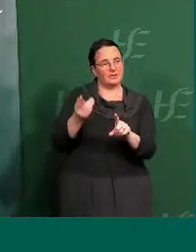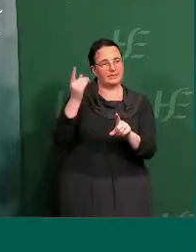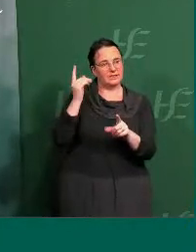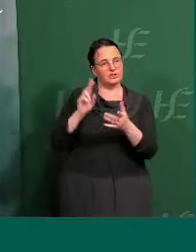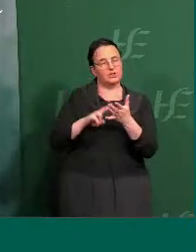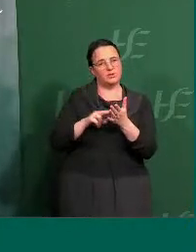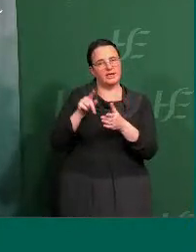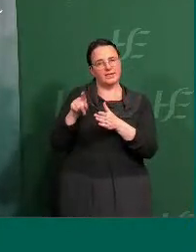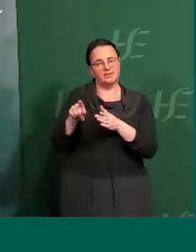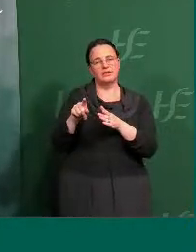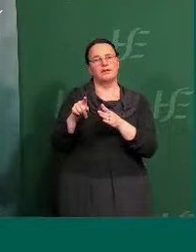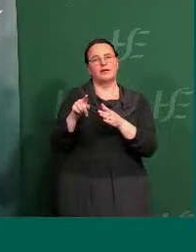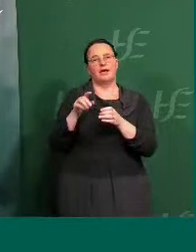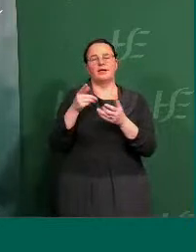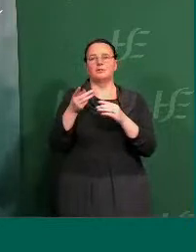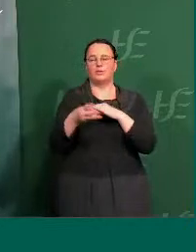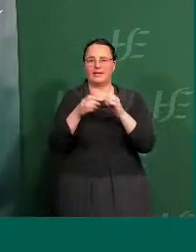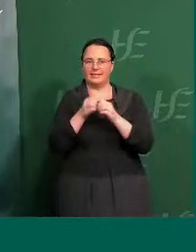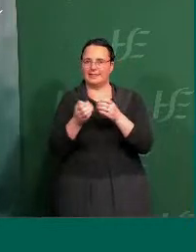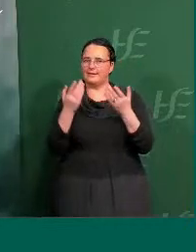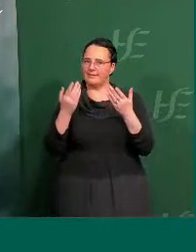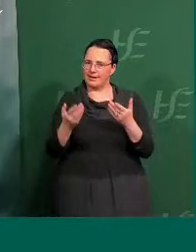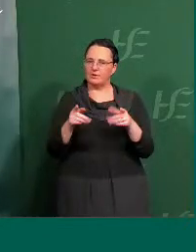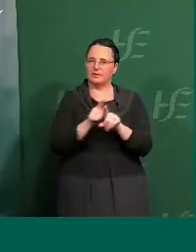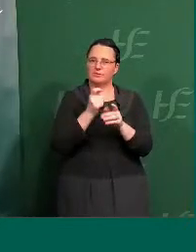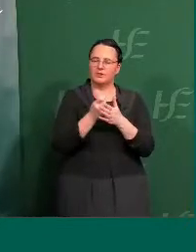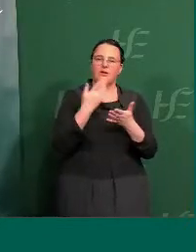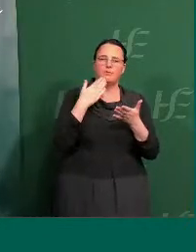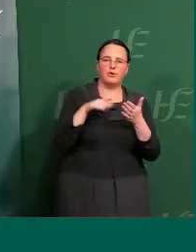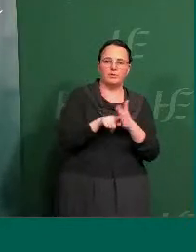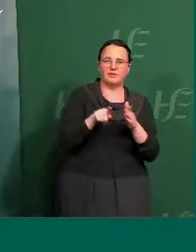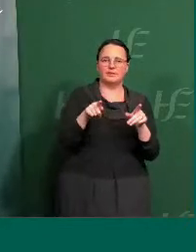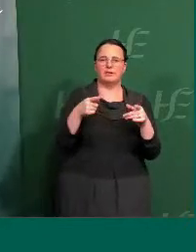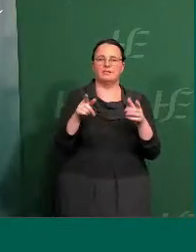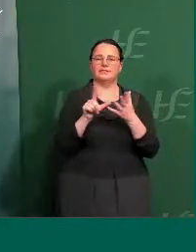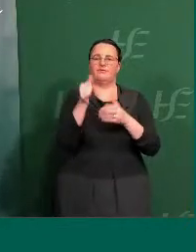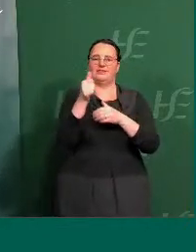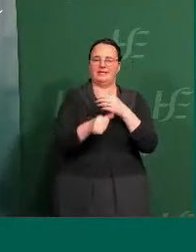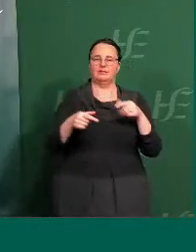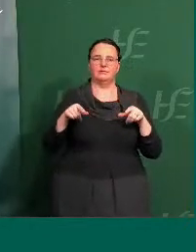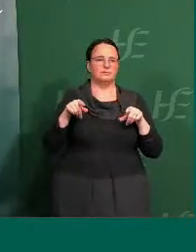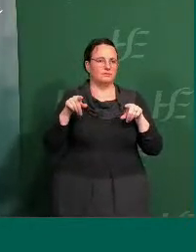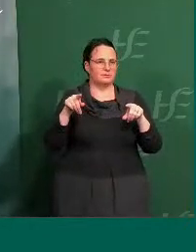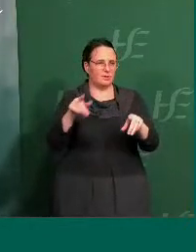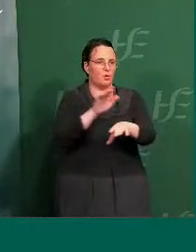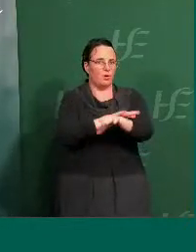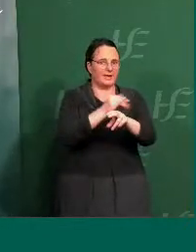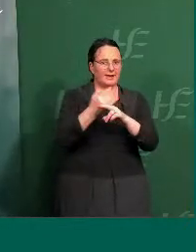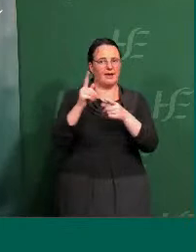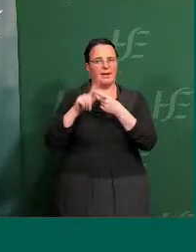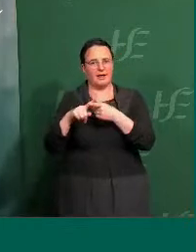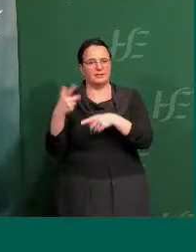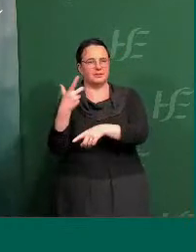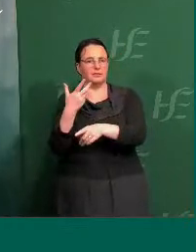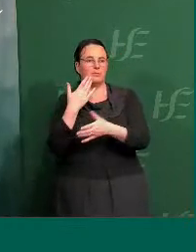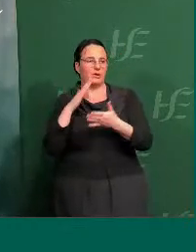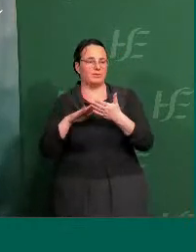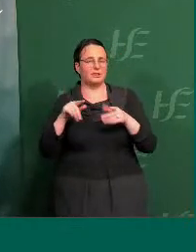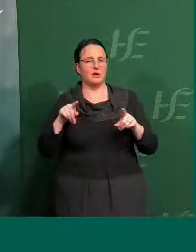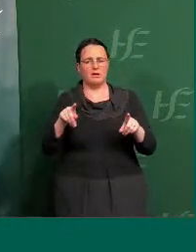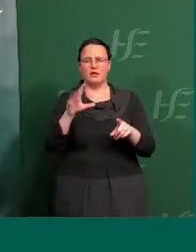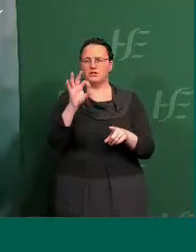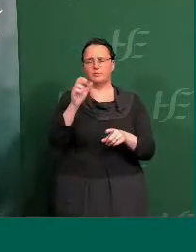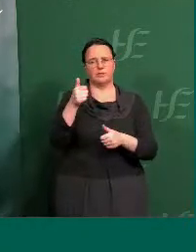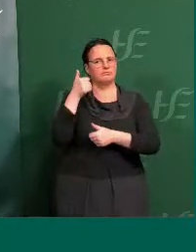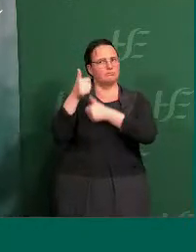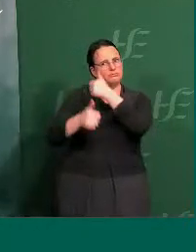of the programme and at weekends. We're now running them alongside our appointments on a 7-day basis. GPs, again, have been very invaluable in the programme,